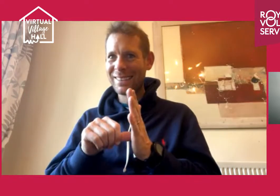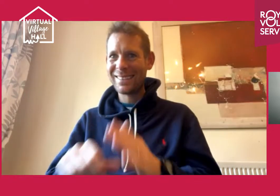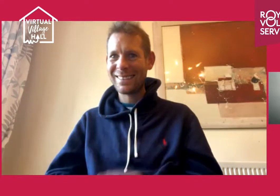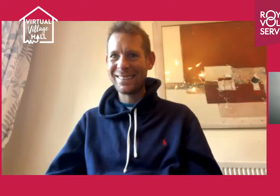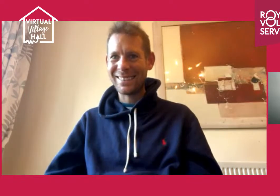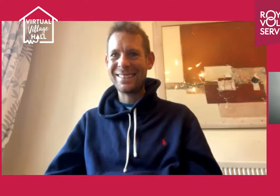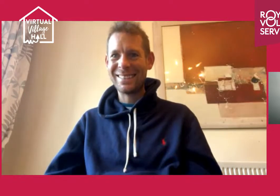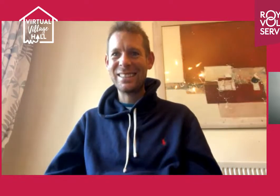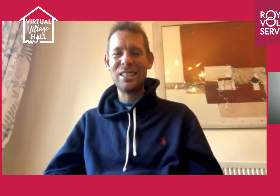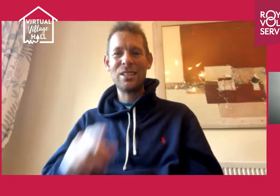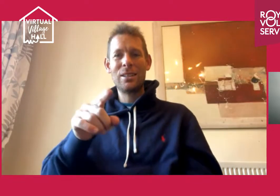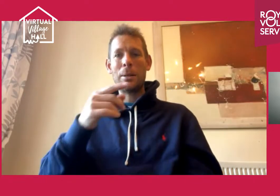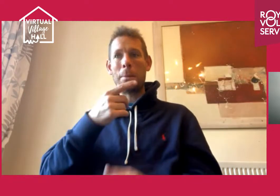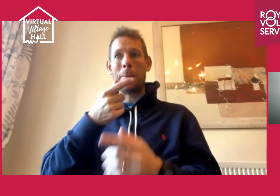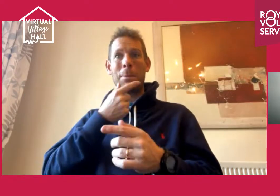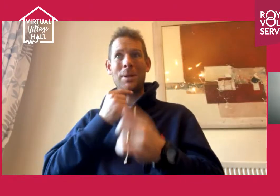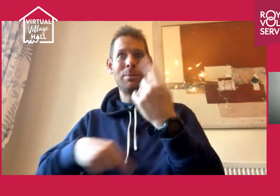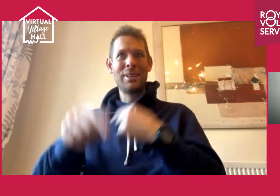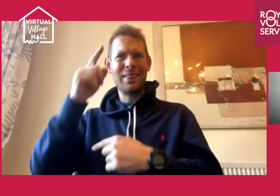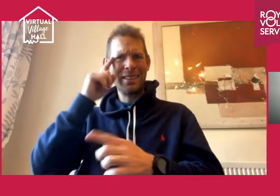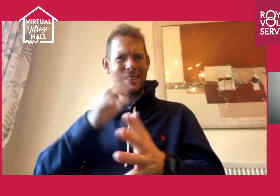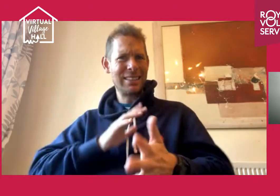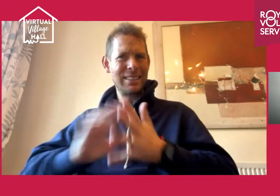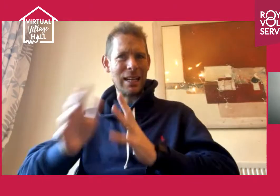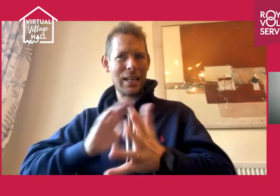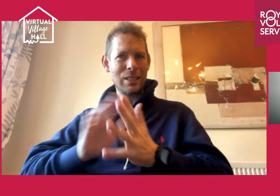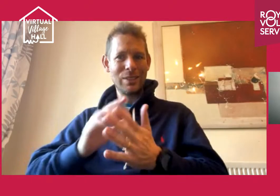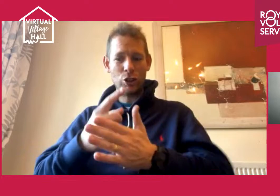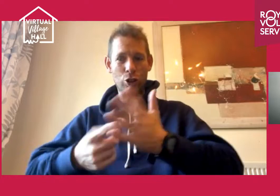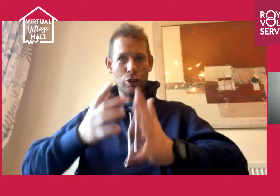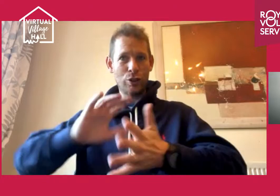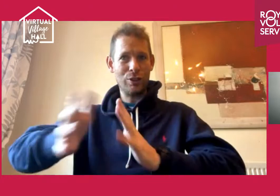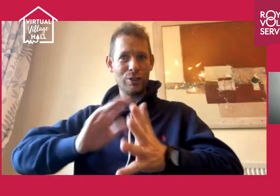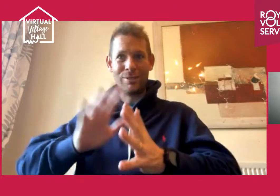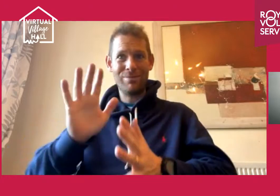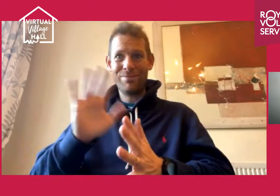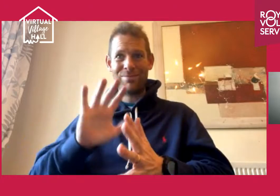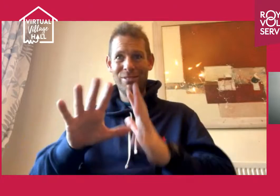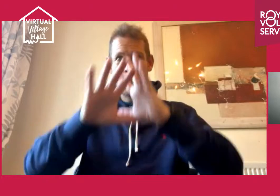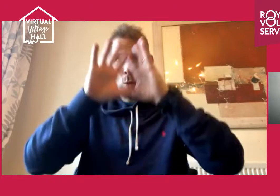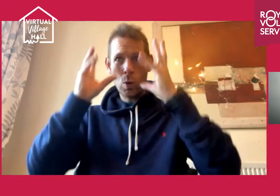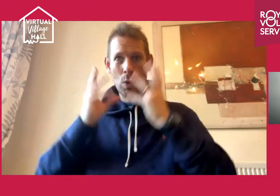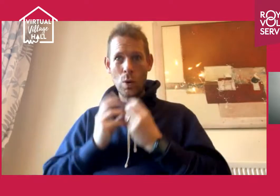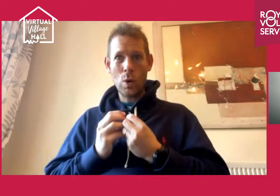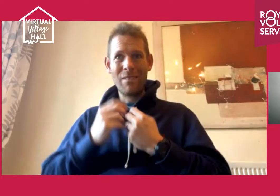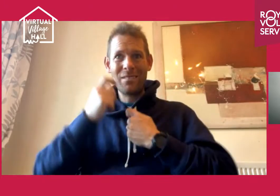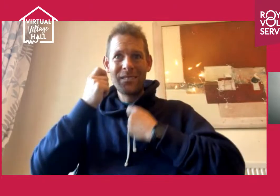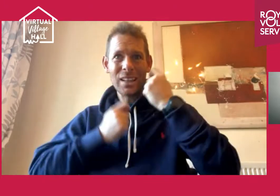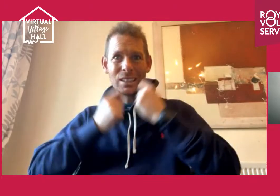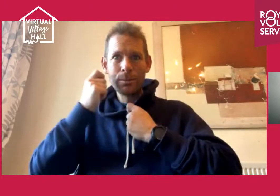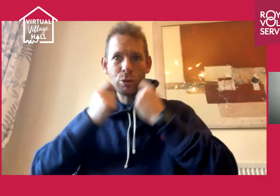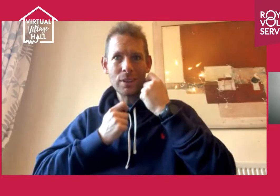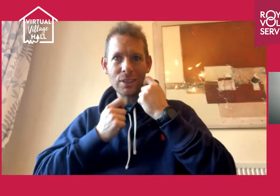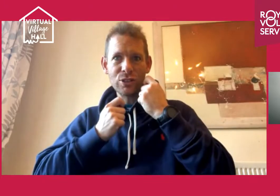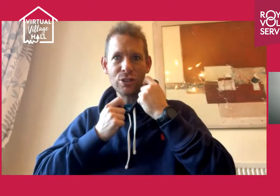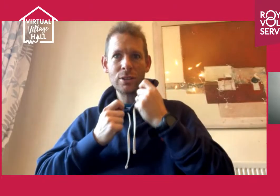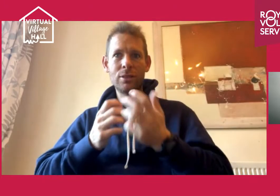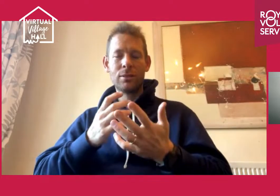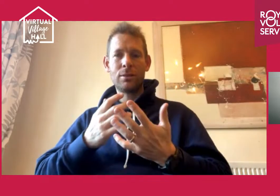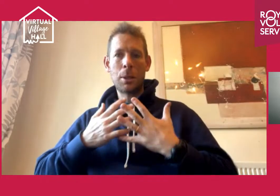I know it is quite difficult to remember all these aspects. People think sign language is just the movement of the hands, but it's not. It's the whole upper part